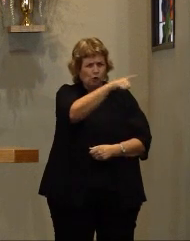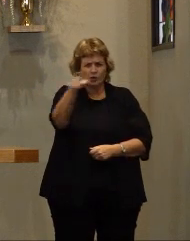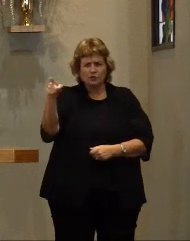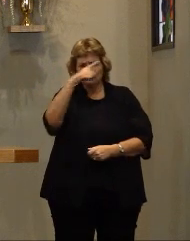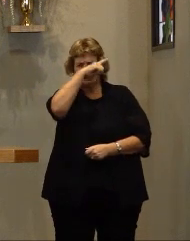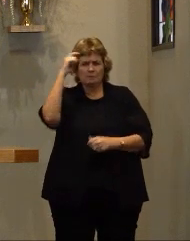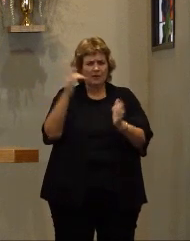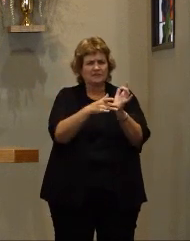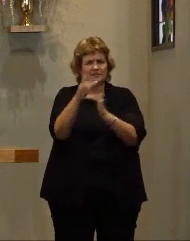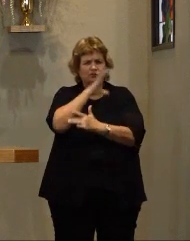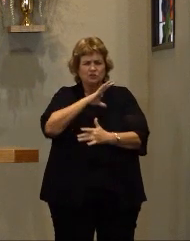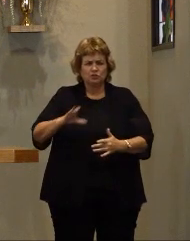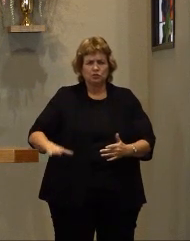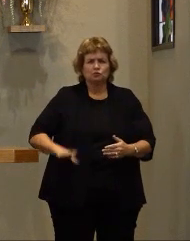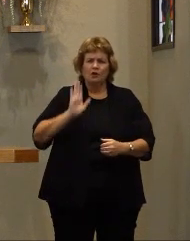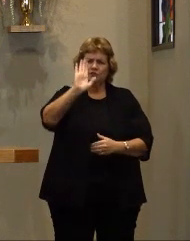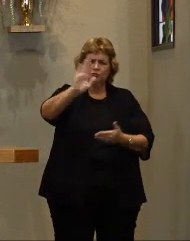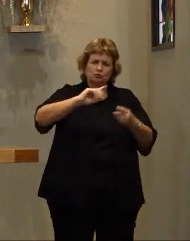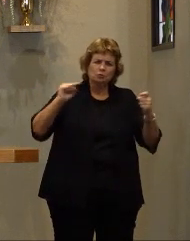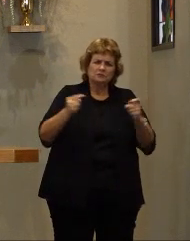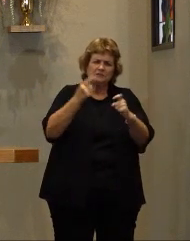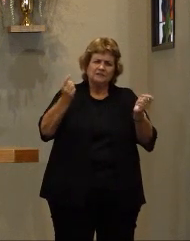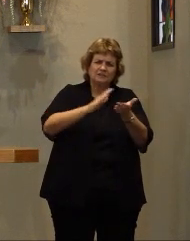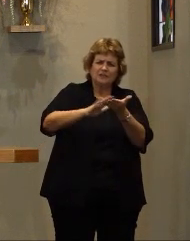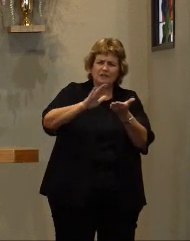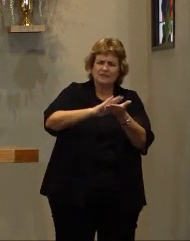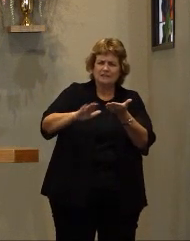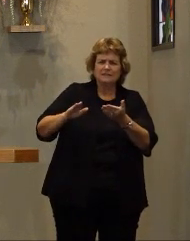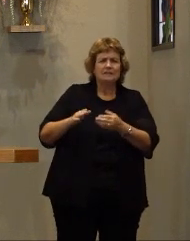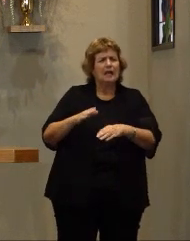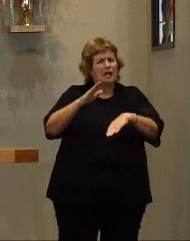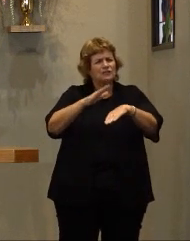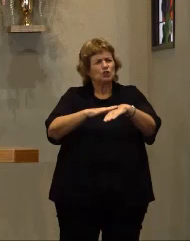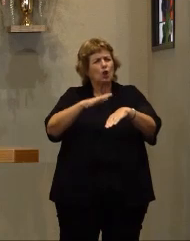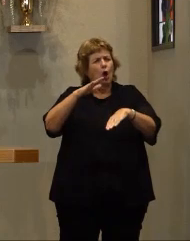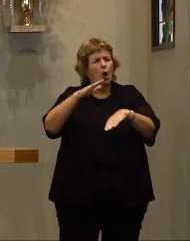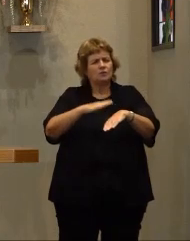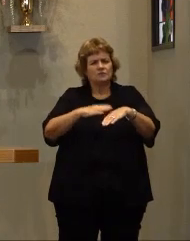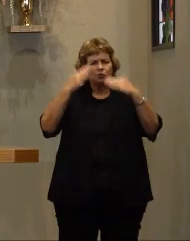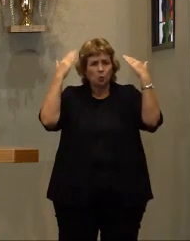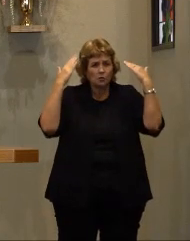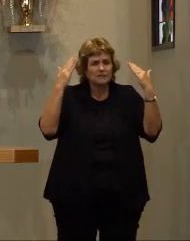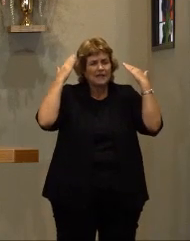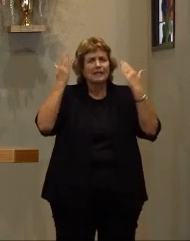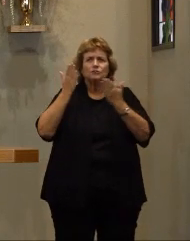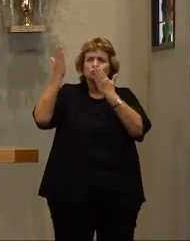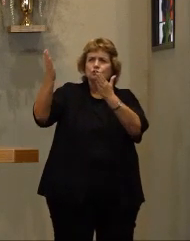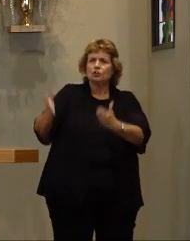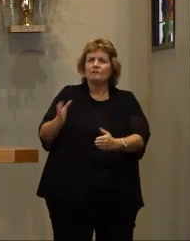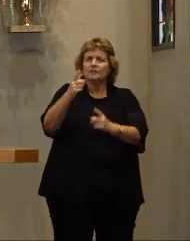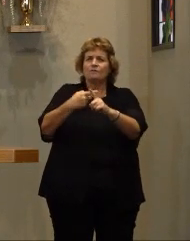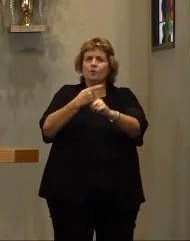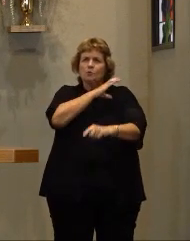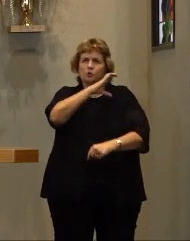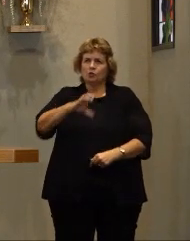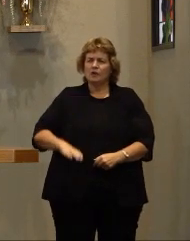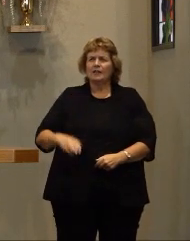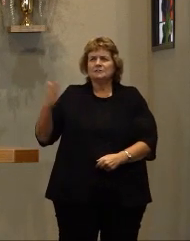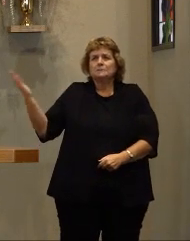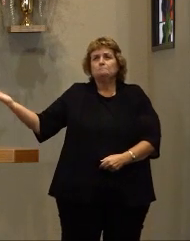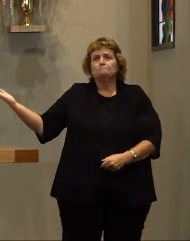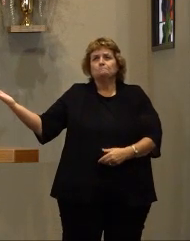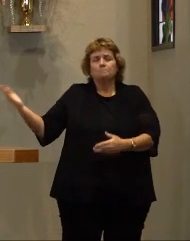you all of your sins. As a called and ordained servant of Christ and by his authority, I